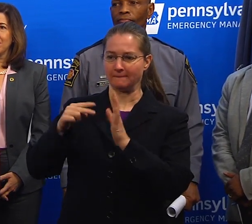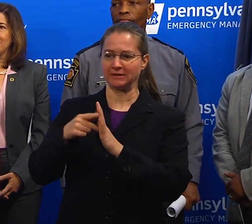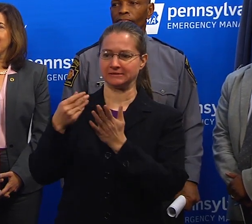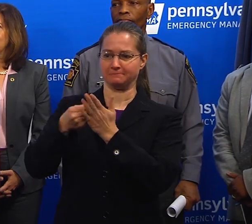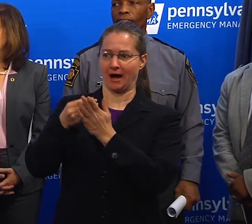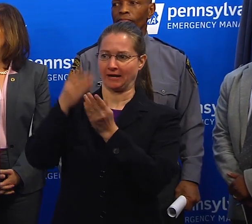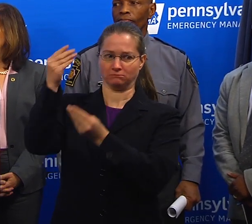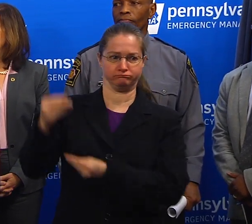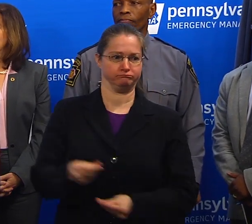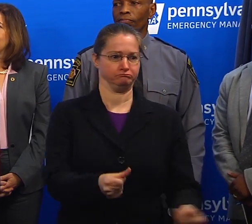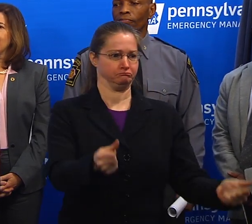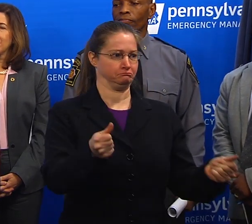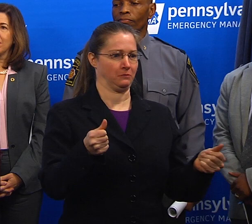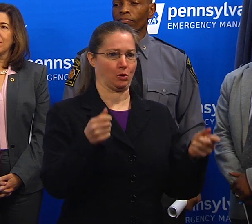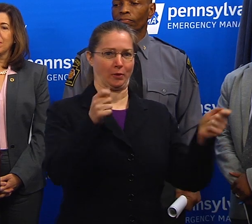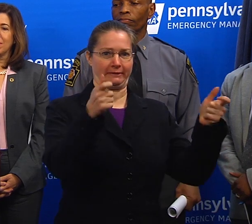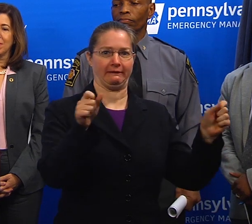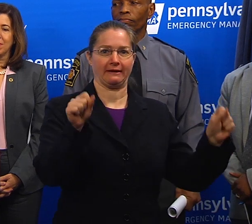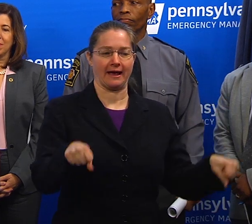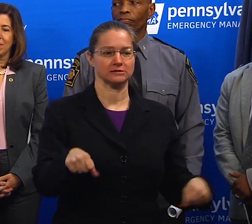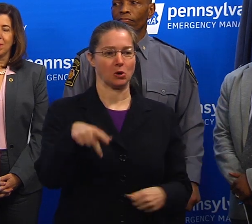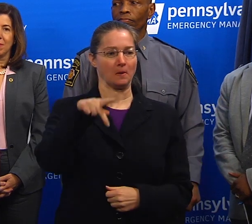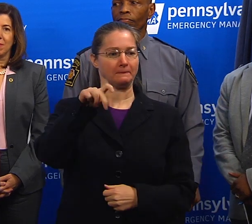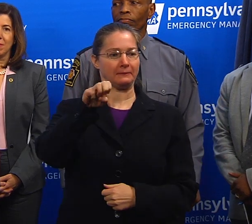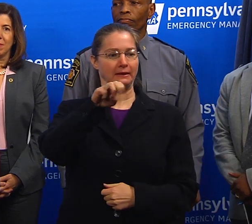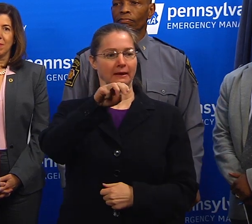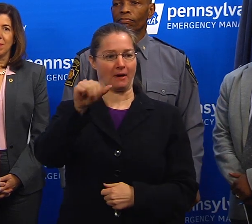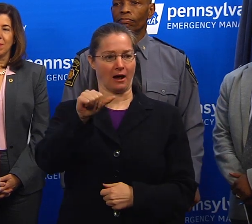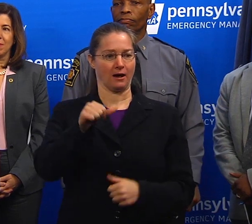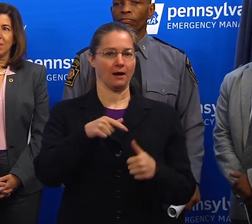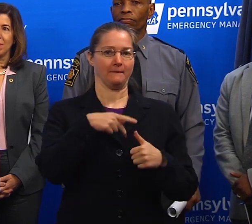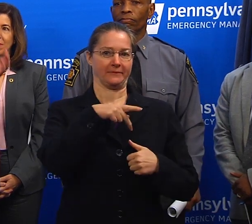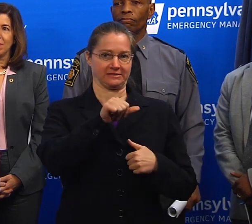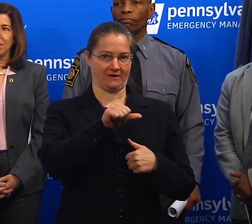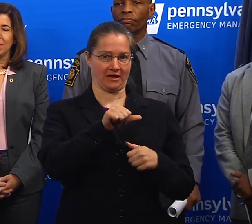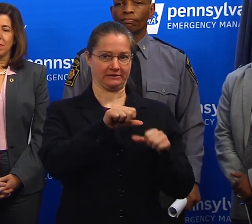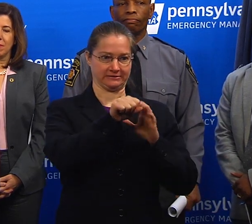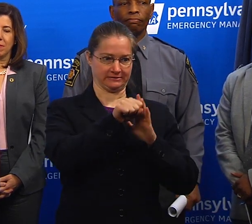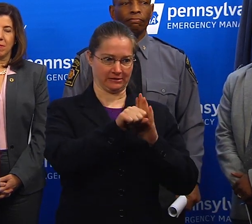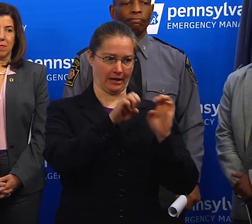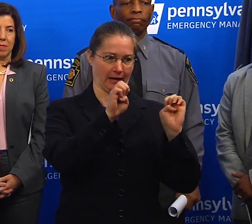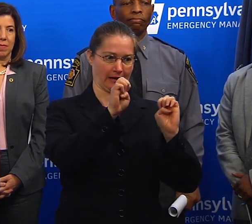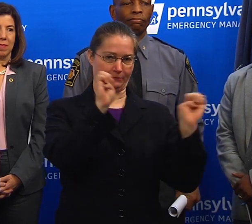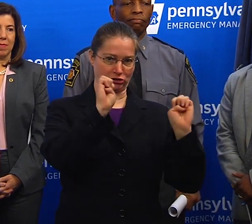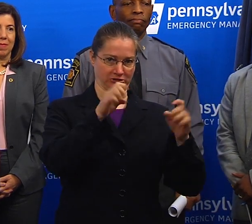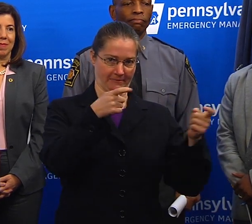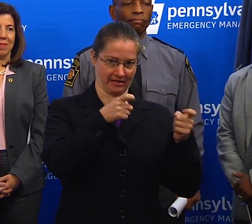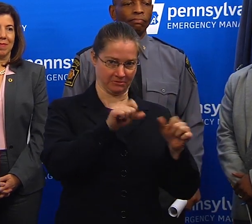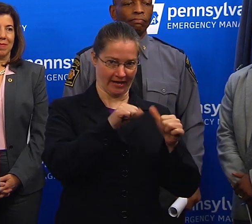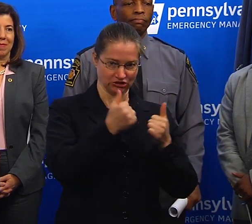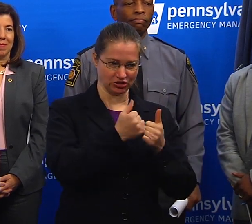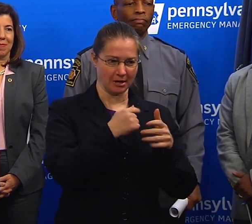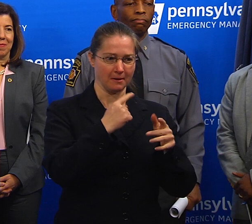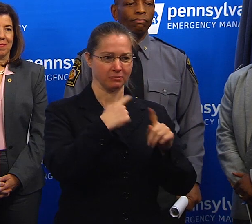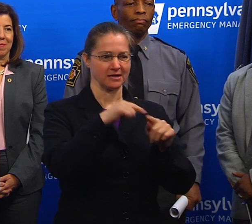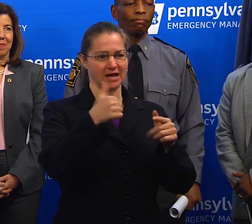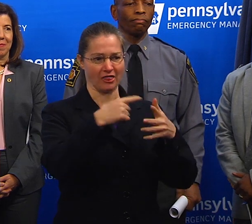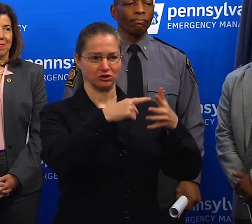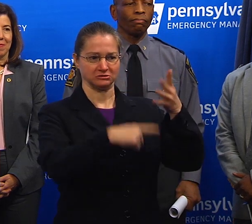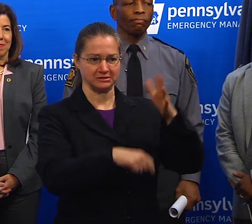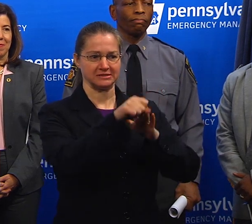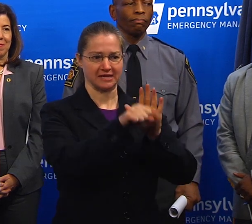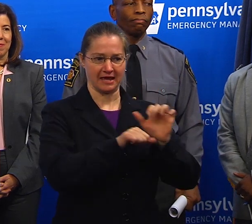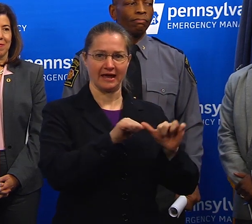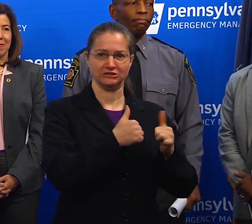PEMA, Pennsylvania Emergency Management Agency, along with all of the state agencies that are here, and you'll hear from a lot of them, among many others,